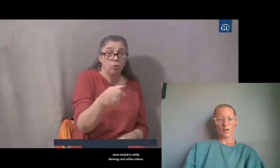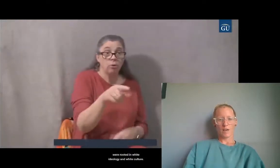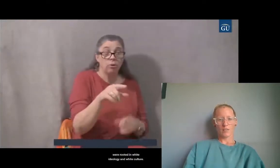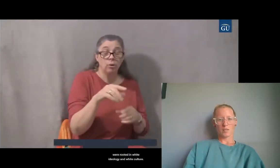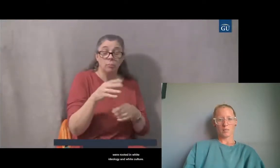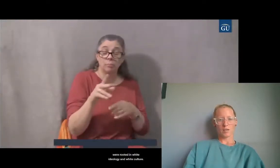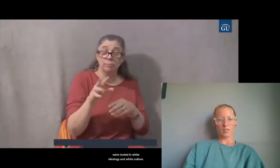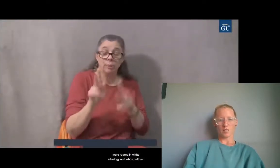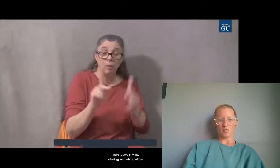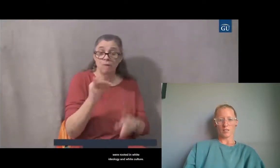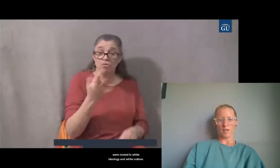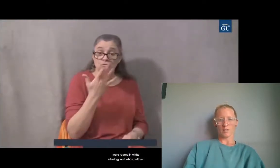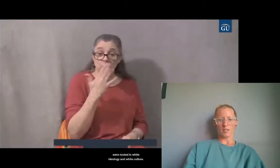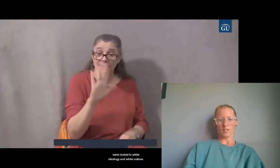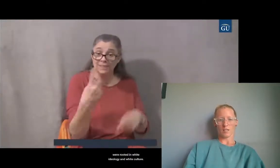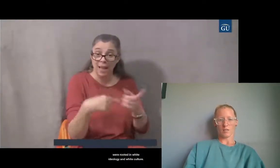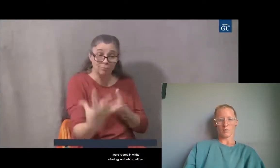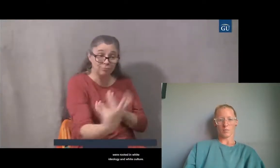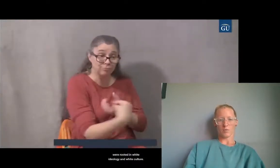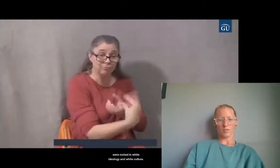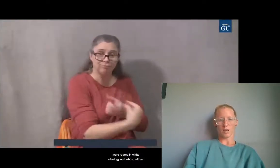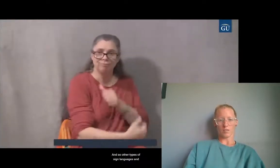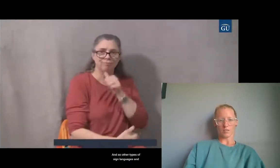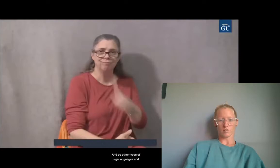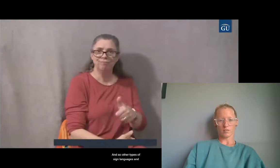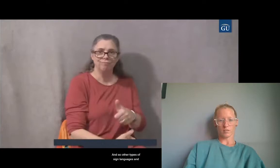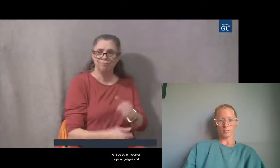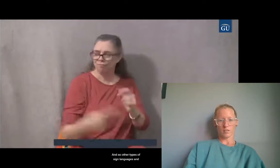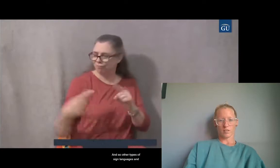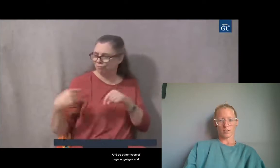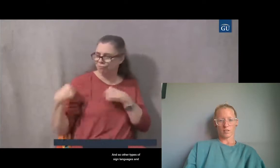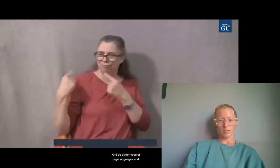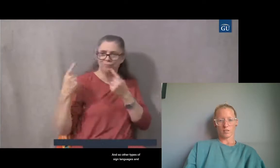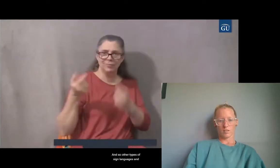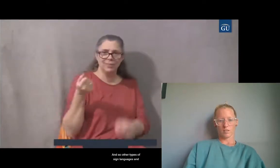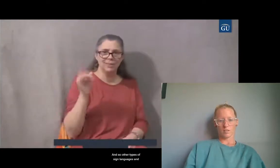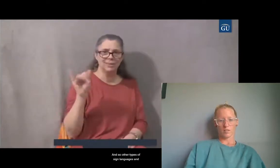They allow African Americans to sign and people of color.